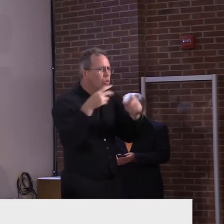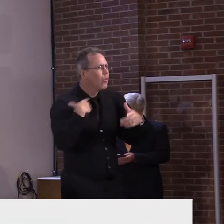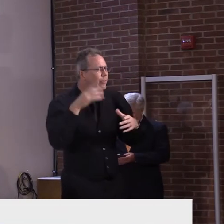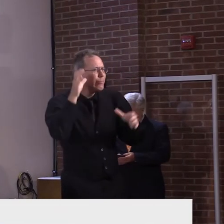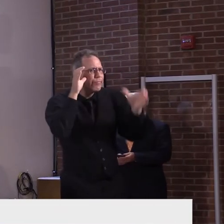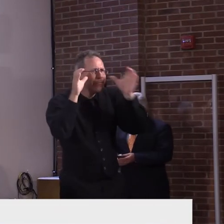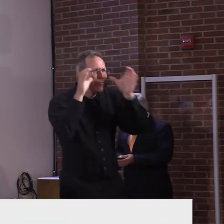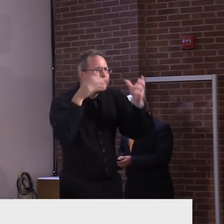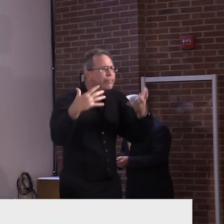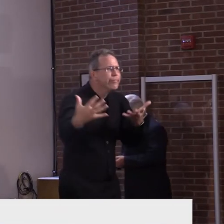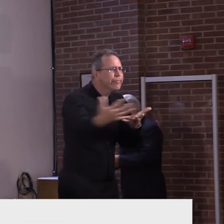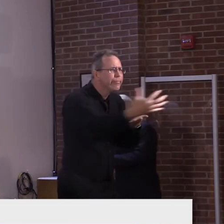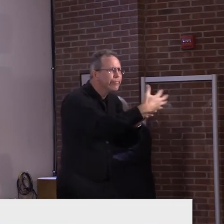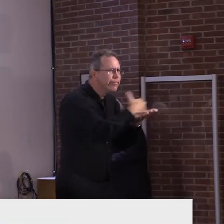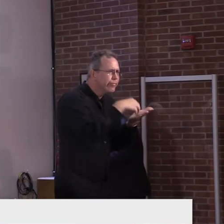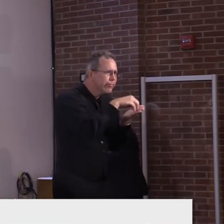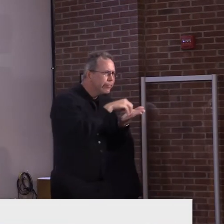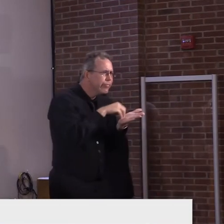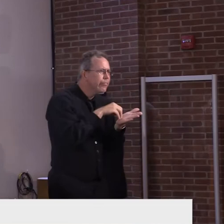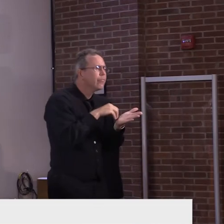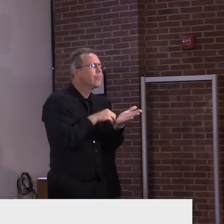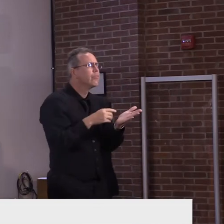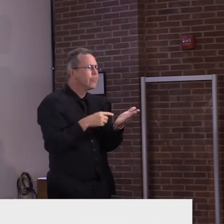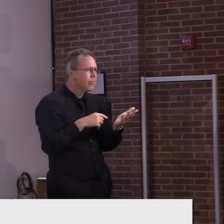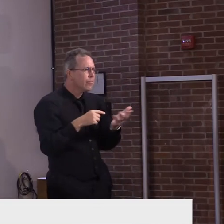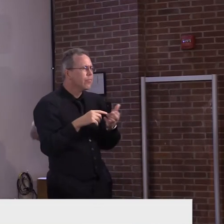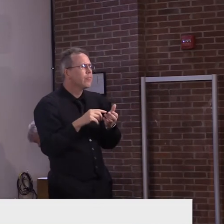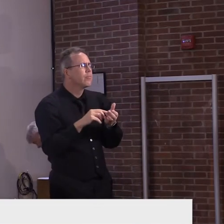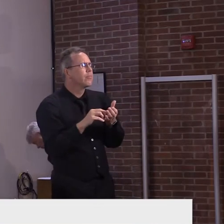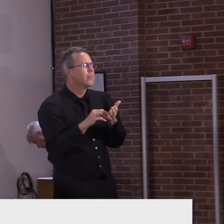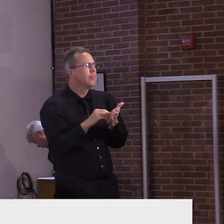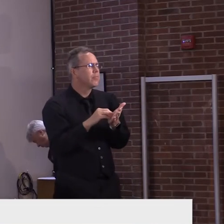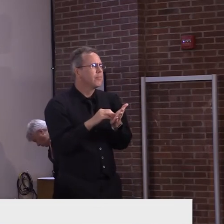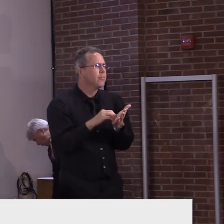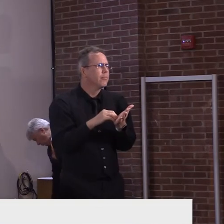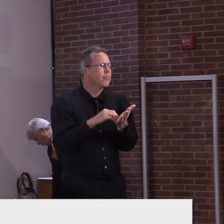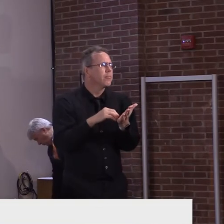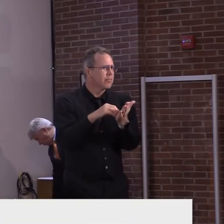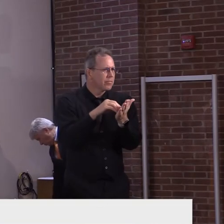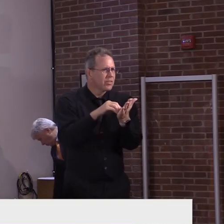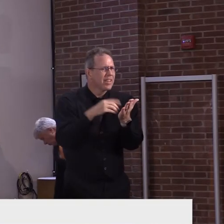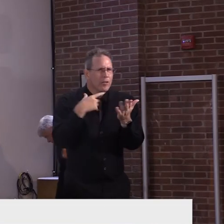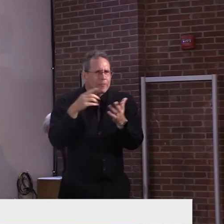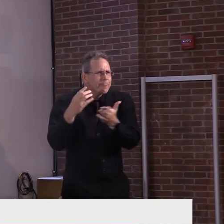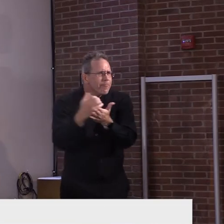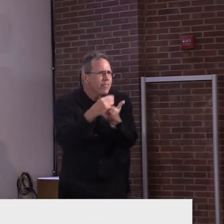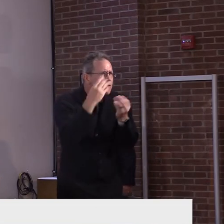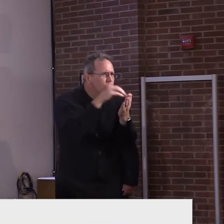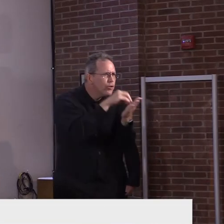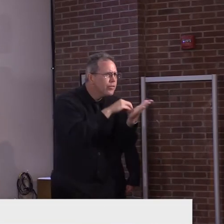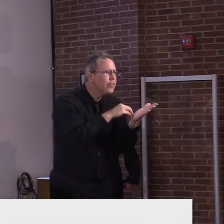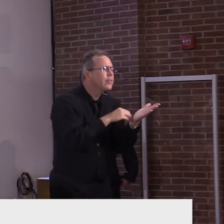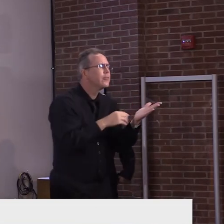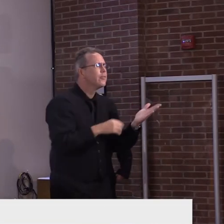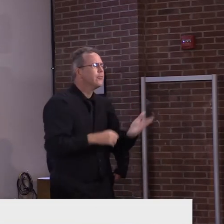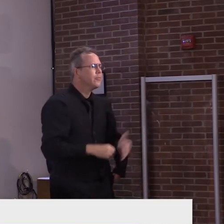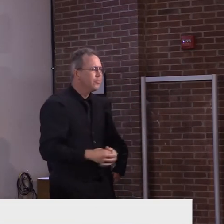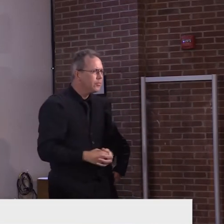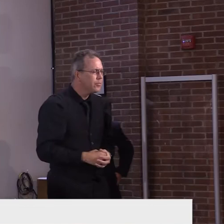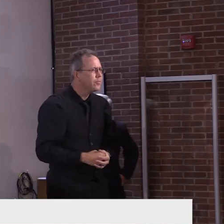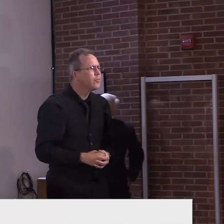find that the rate of myocarditis from the vaccine is really pales in comparison to the rate